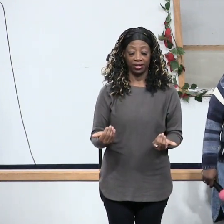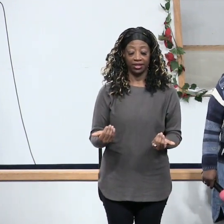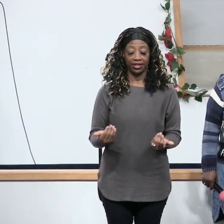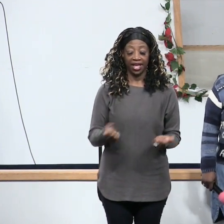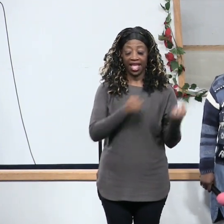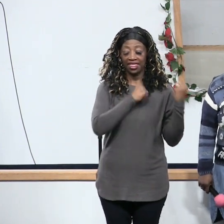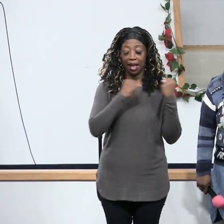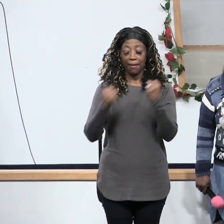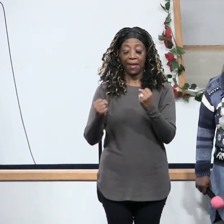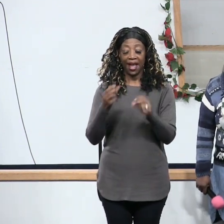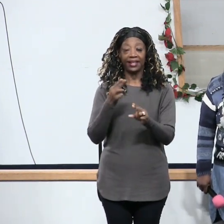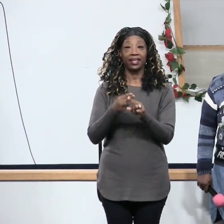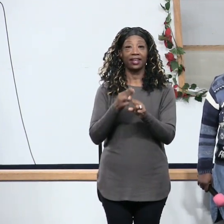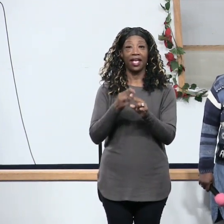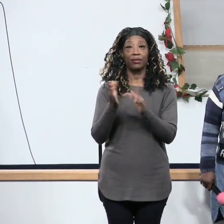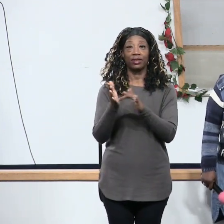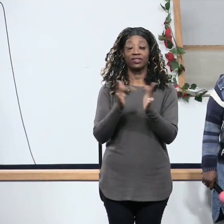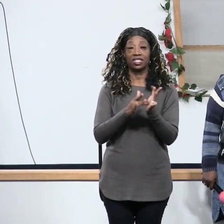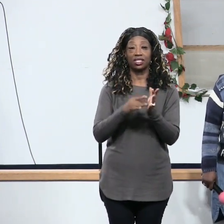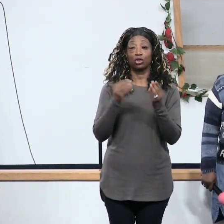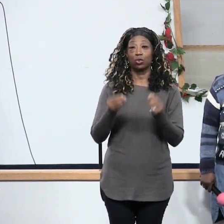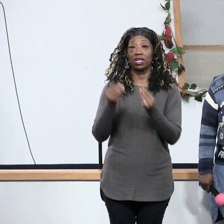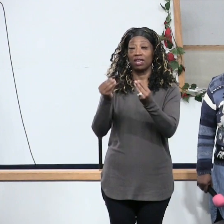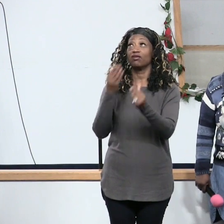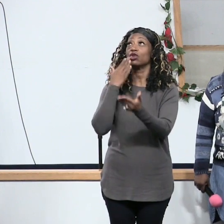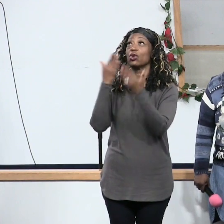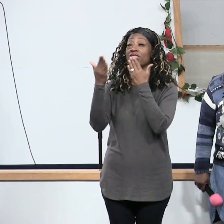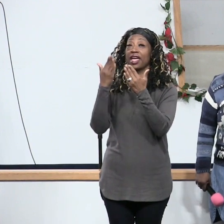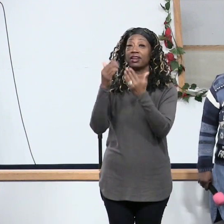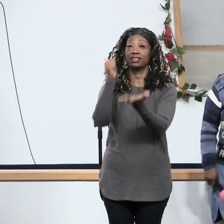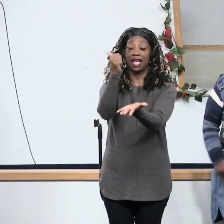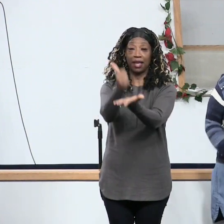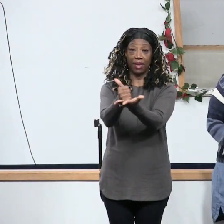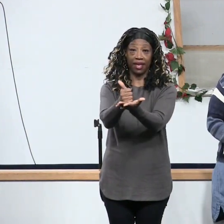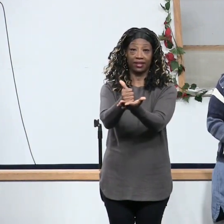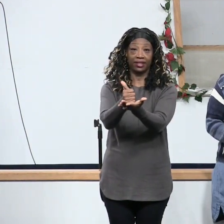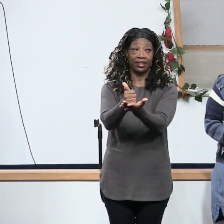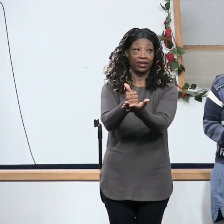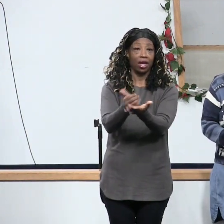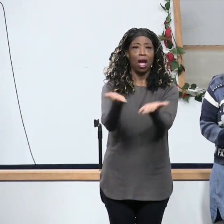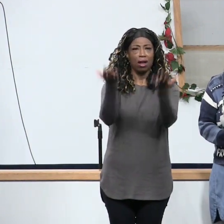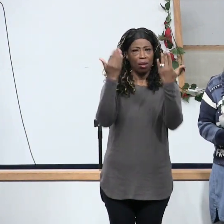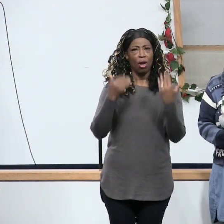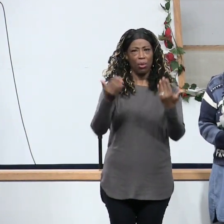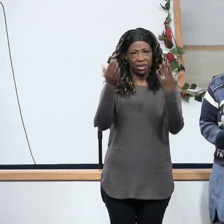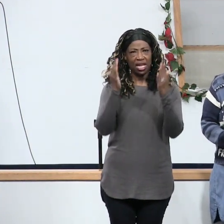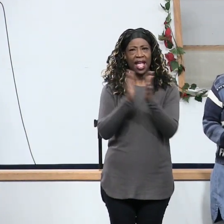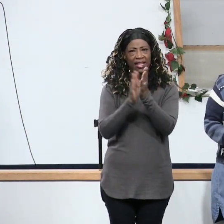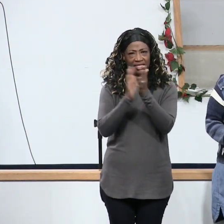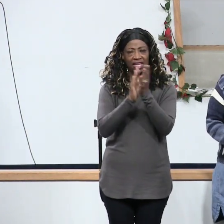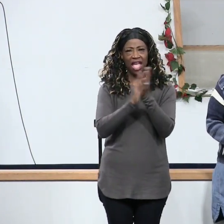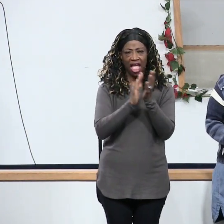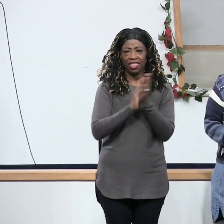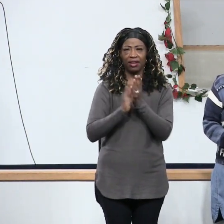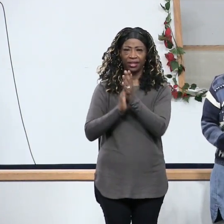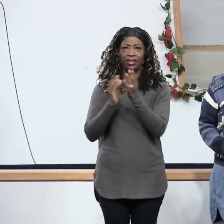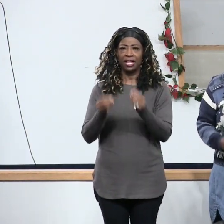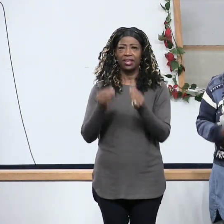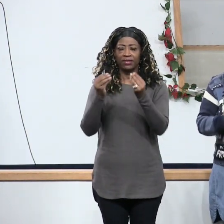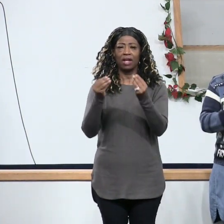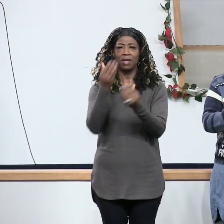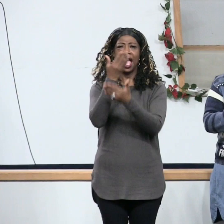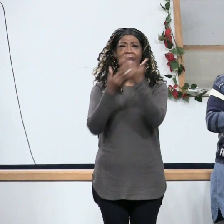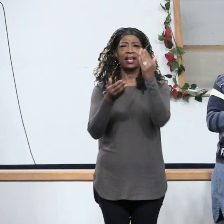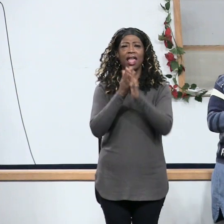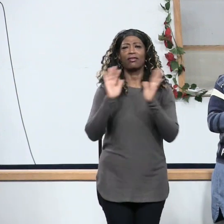In the mighty name of Jesus, we do pray. Amen. Come on, put your hands together and let's give God a hand